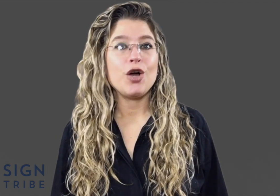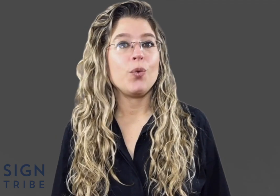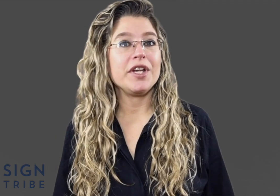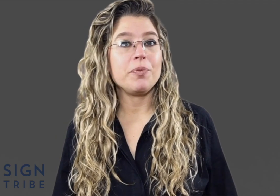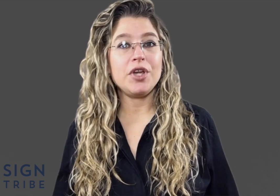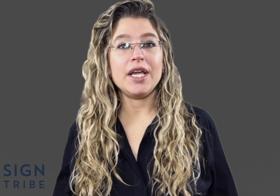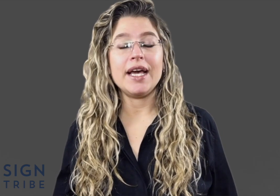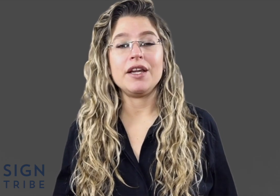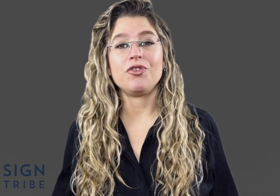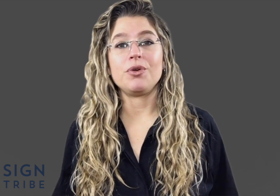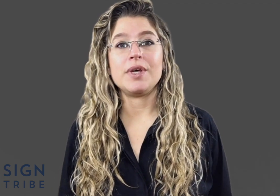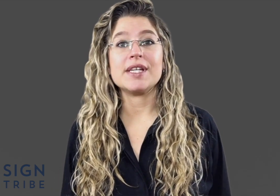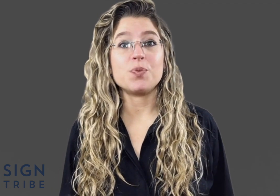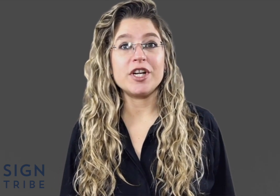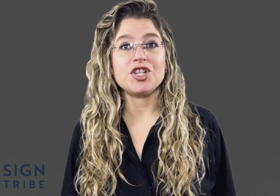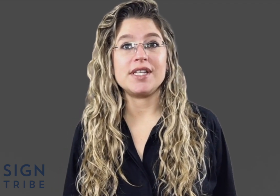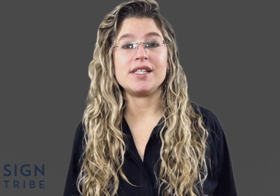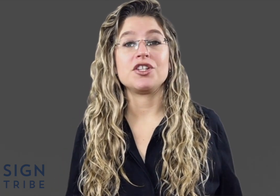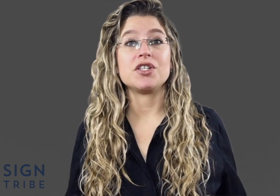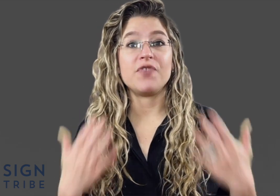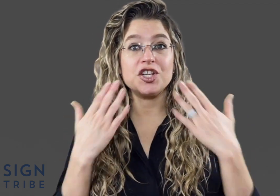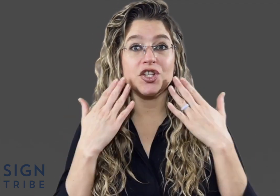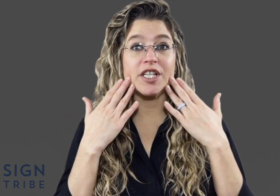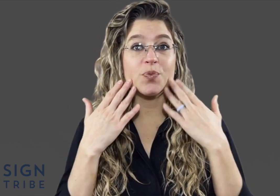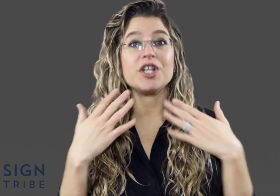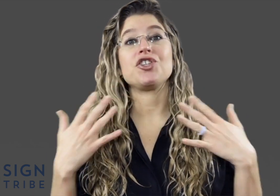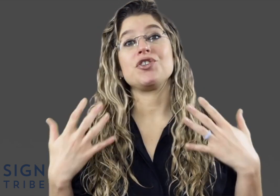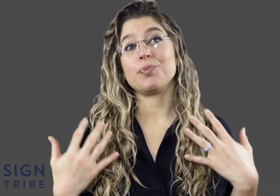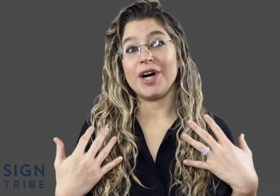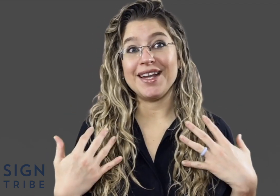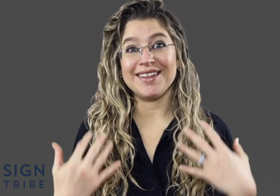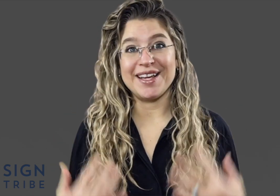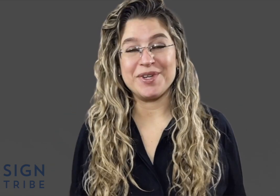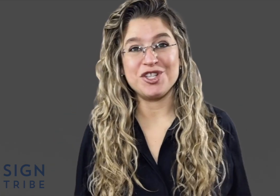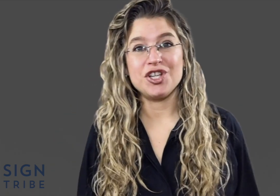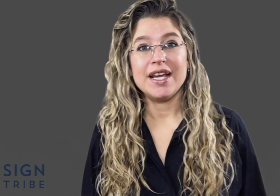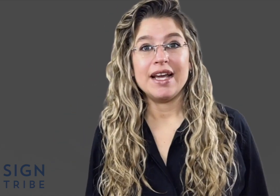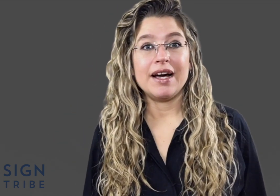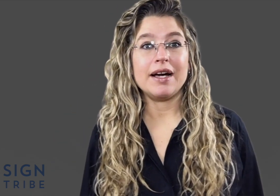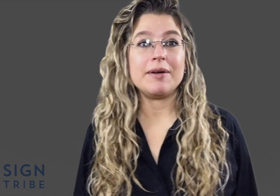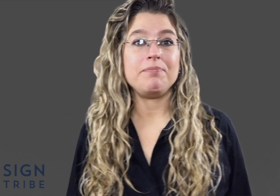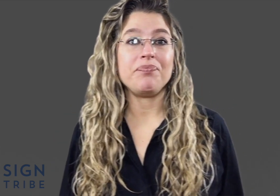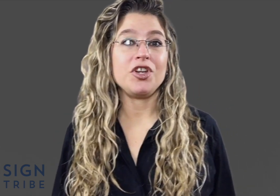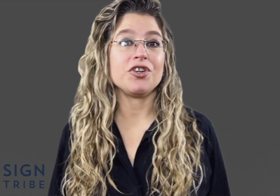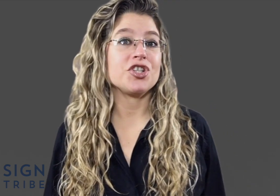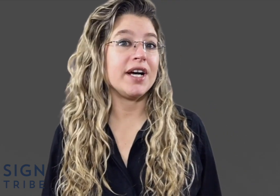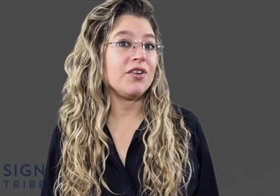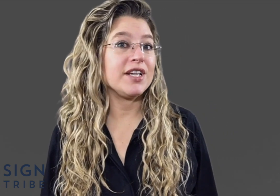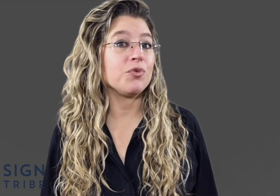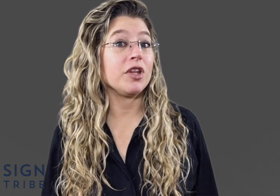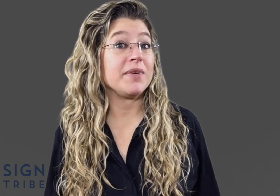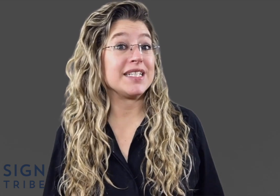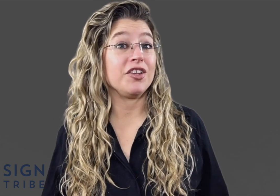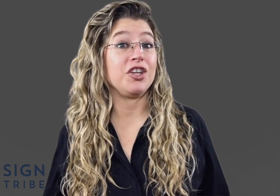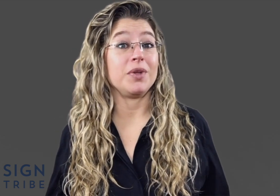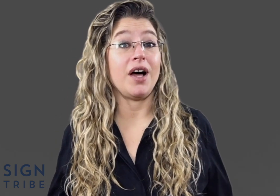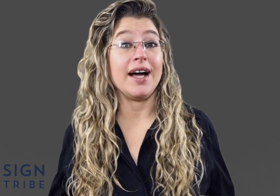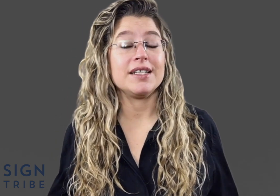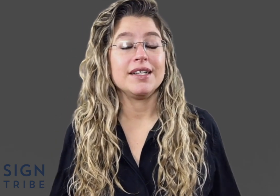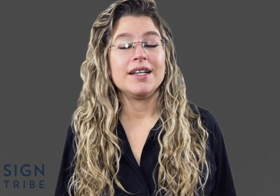When communicating through expressions such as facial expressions or body language, your child can really be telling you a lot.